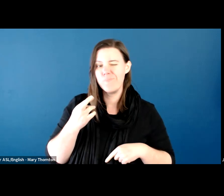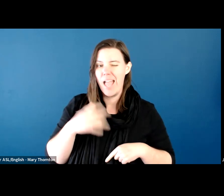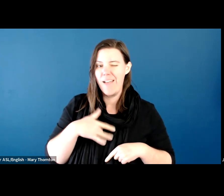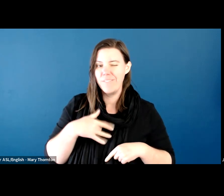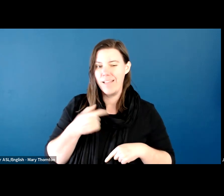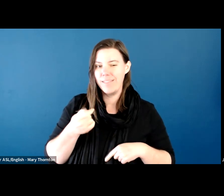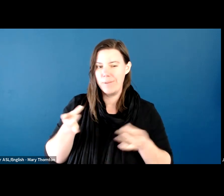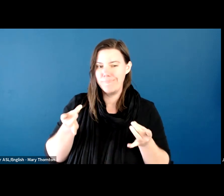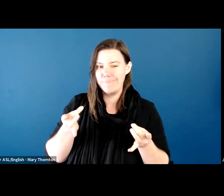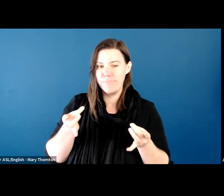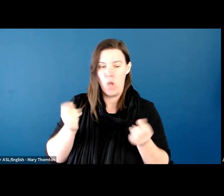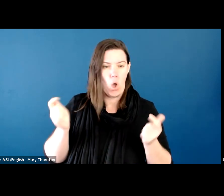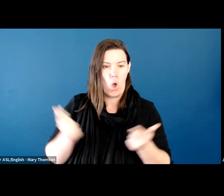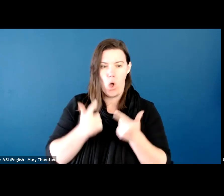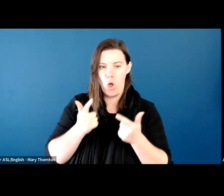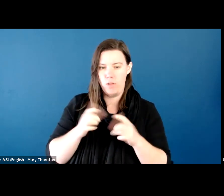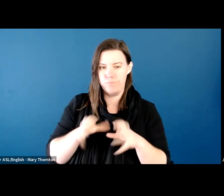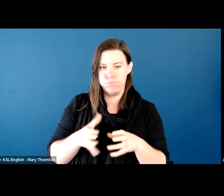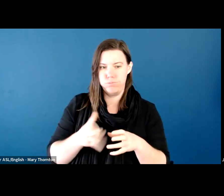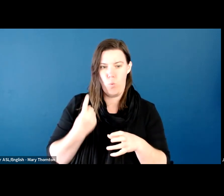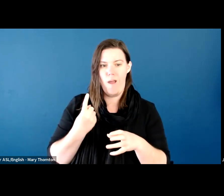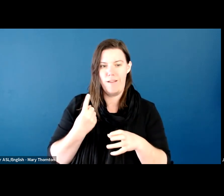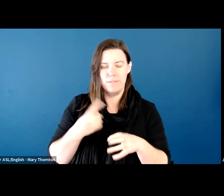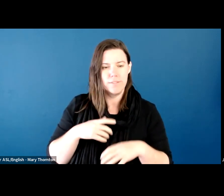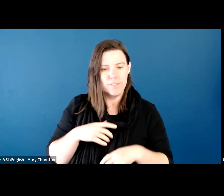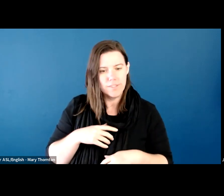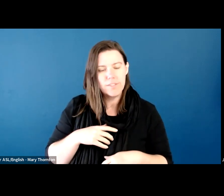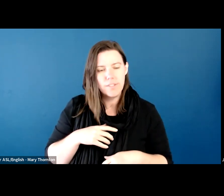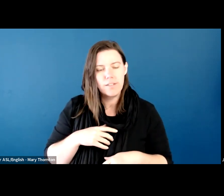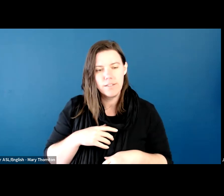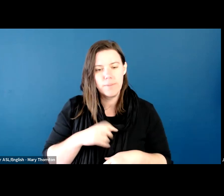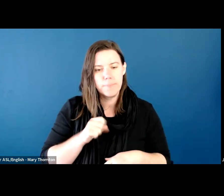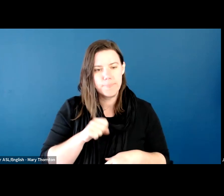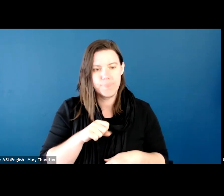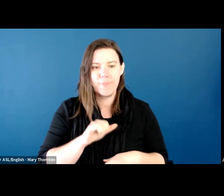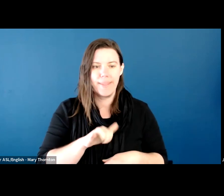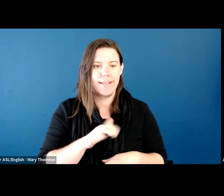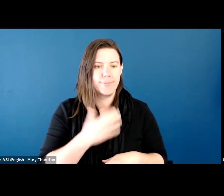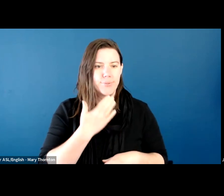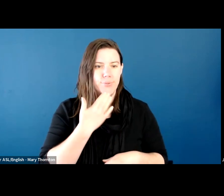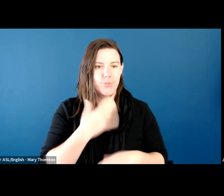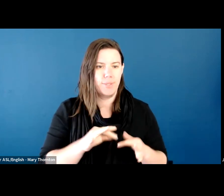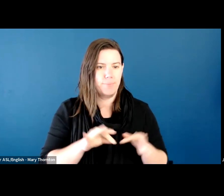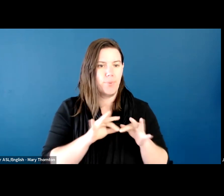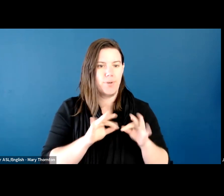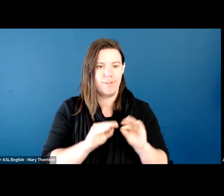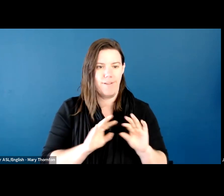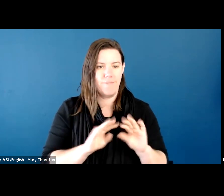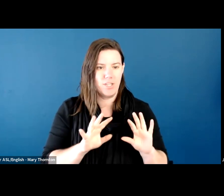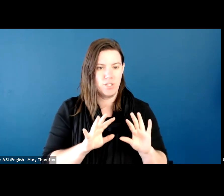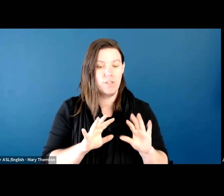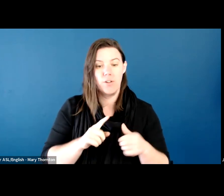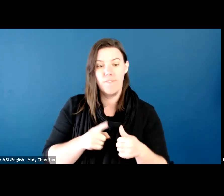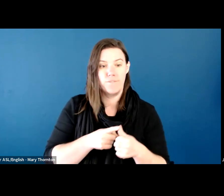So Jen, I appreciate the question. Well, and along those lines, that's also a good clarification. When you think about that first question, it is